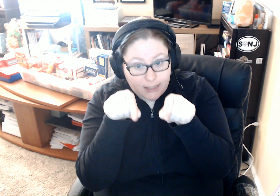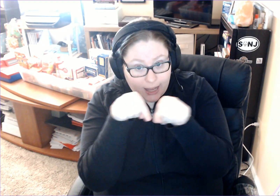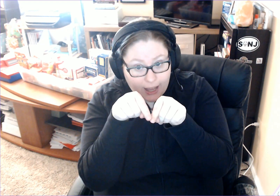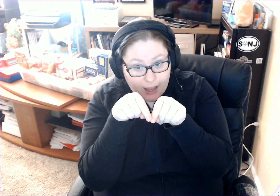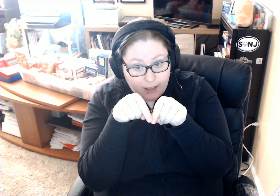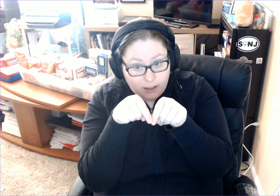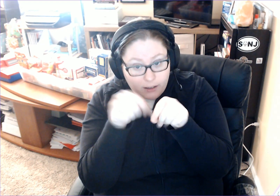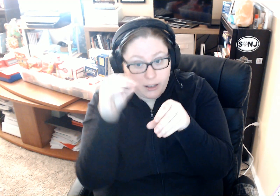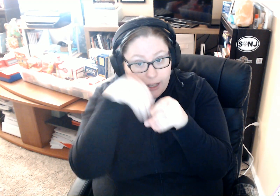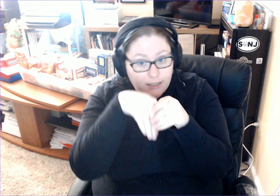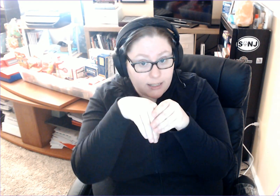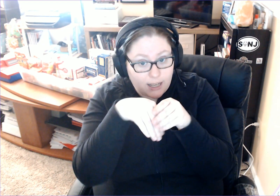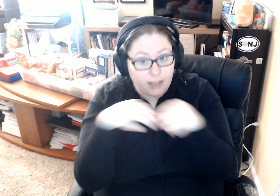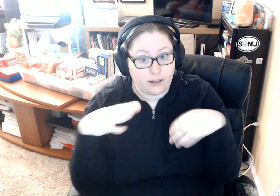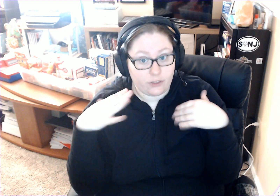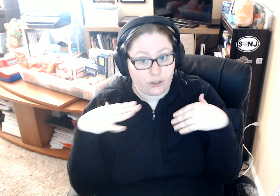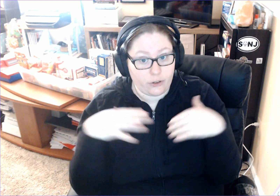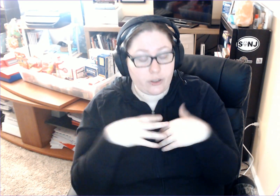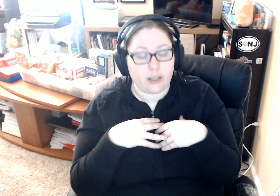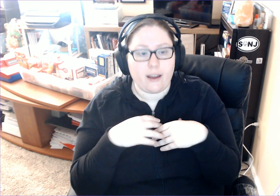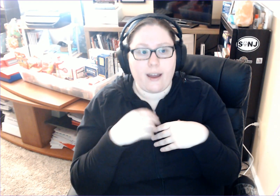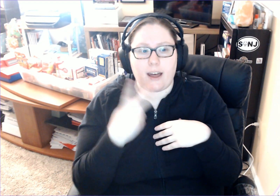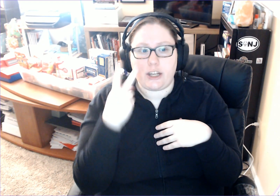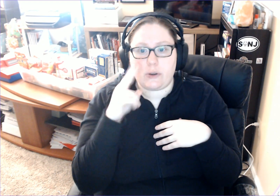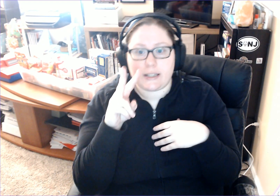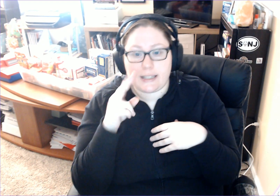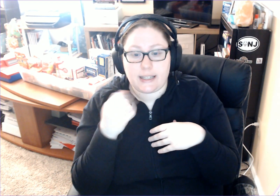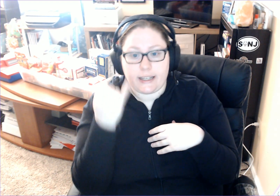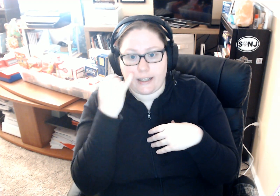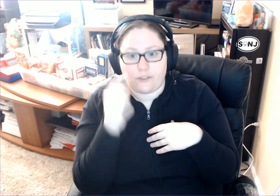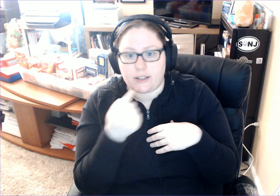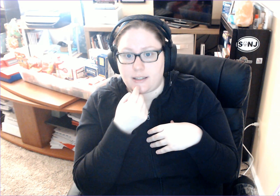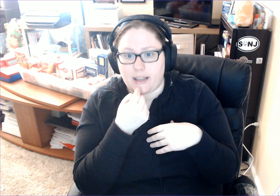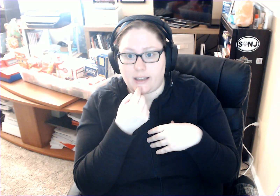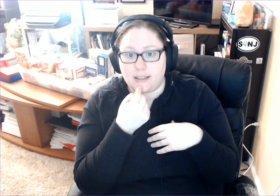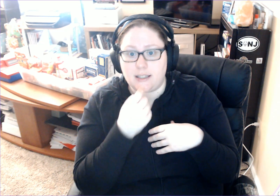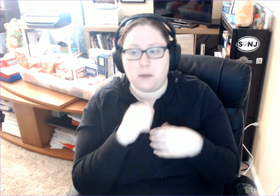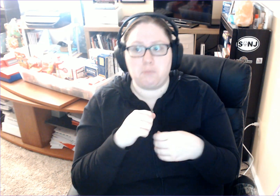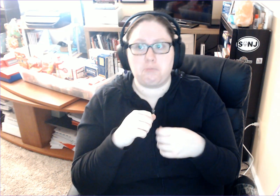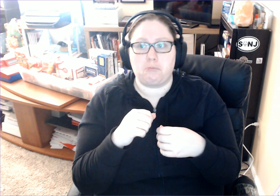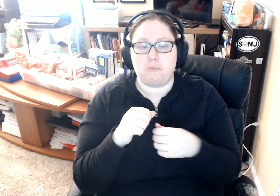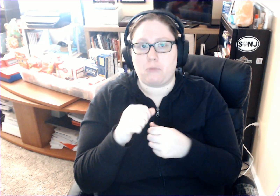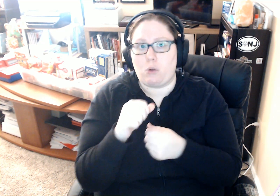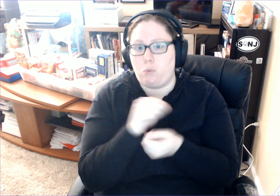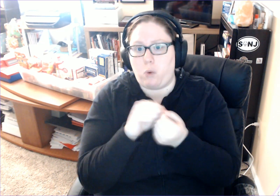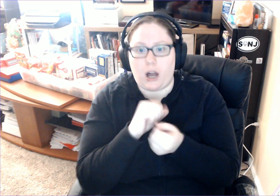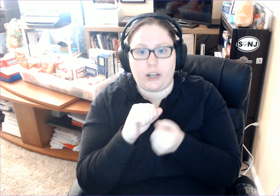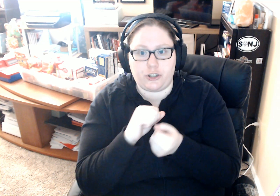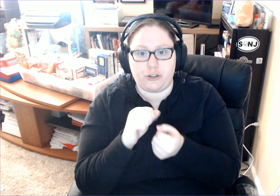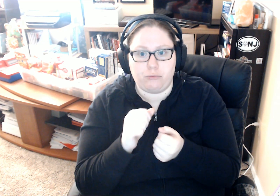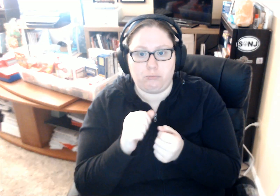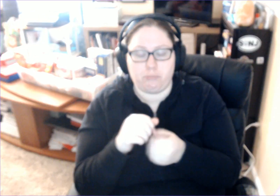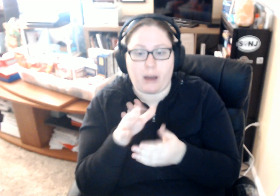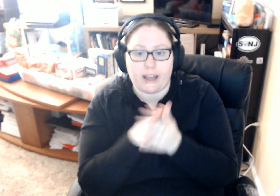tag inside of the clothing and you can see if it says wash by